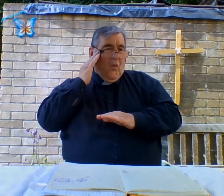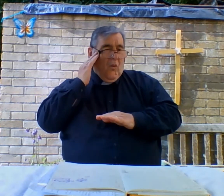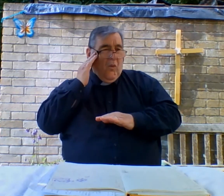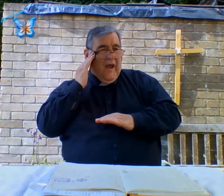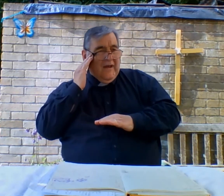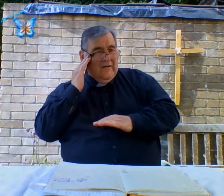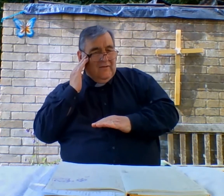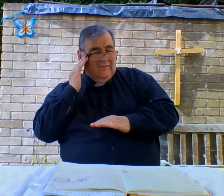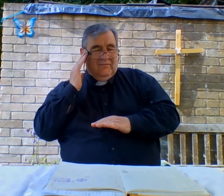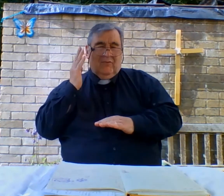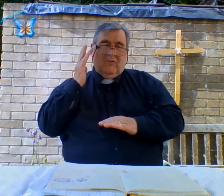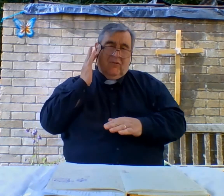When?